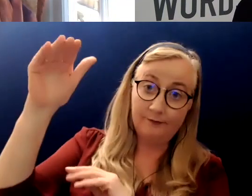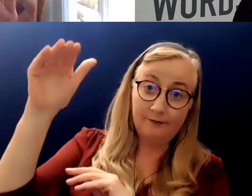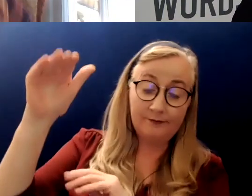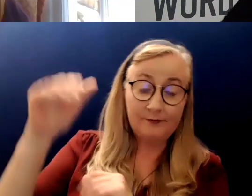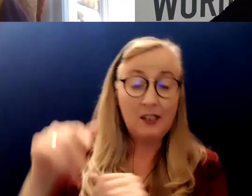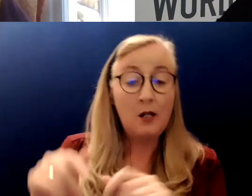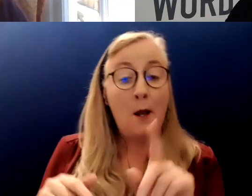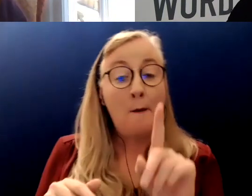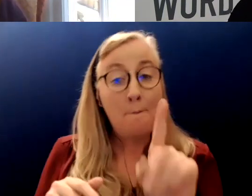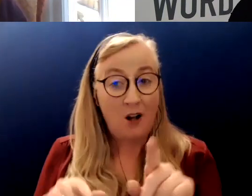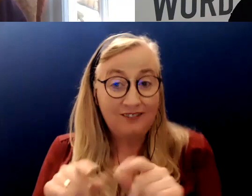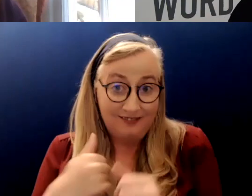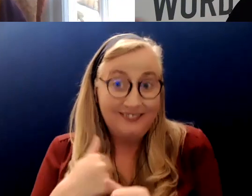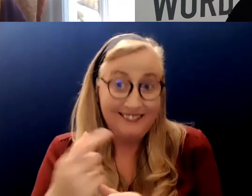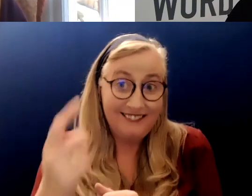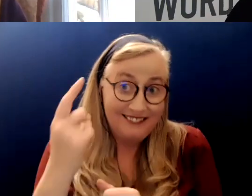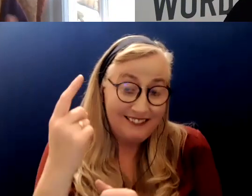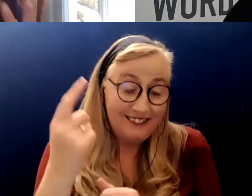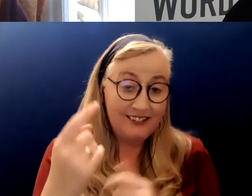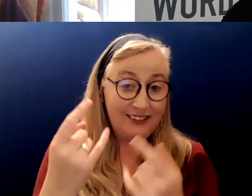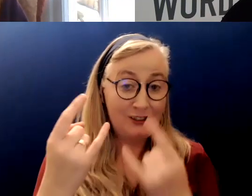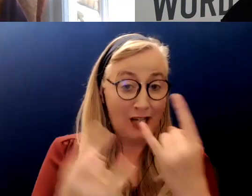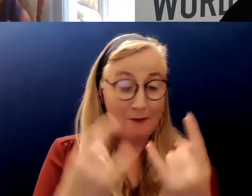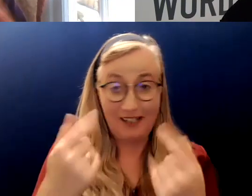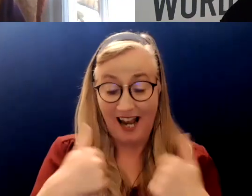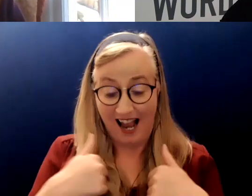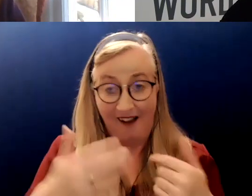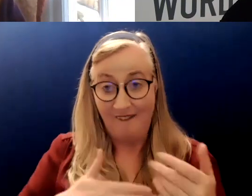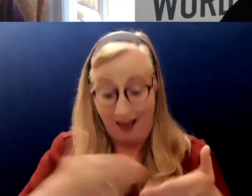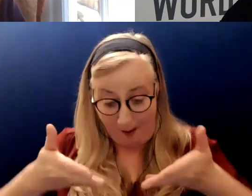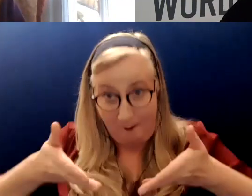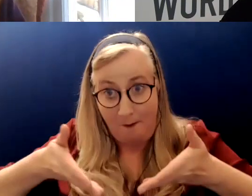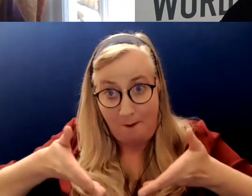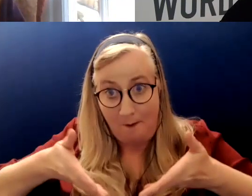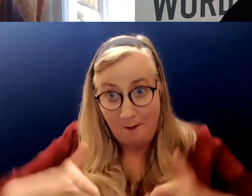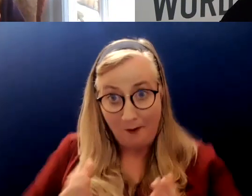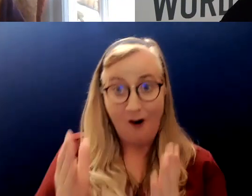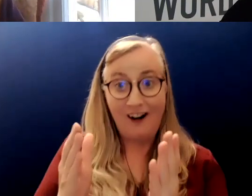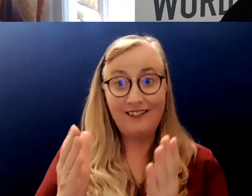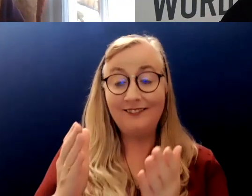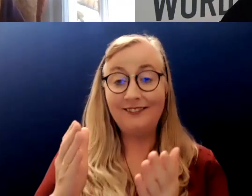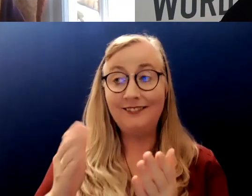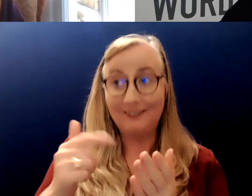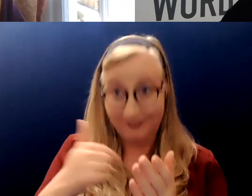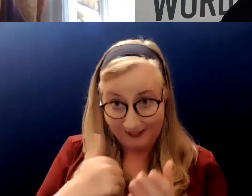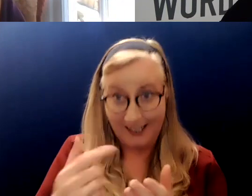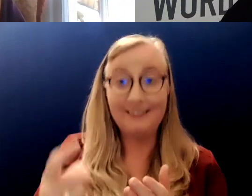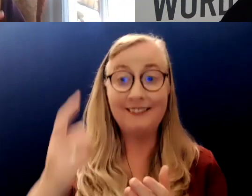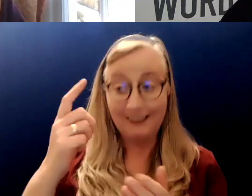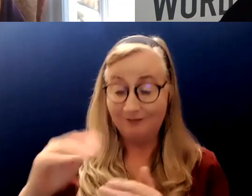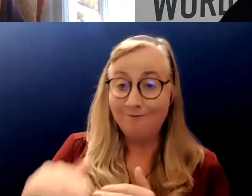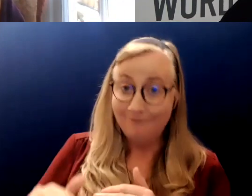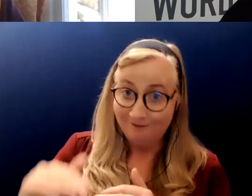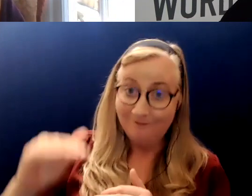but those were the roles that I felt I was born into and certainly mediated.